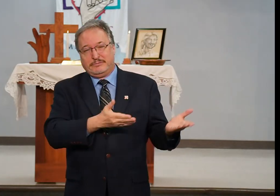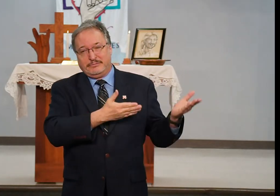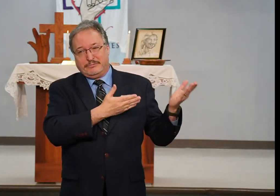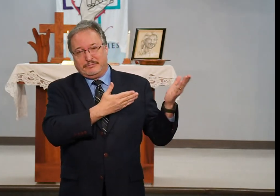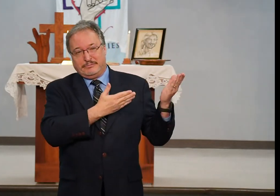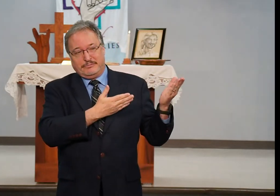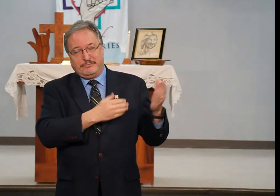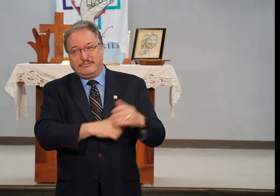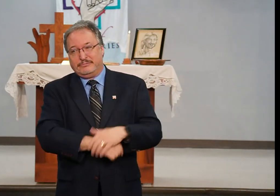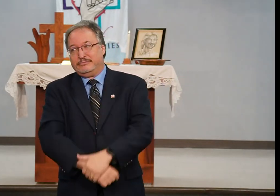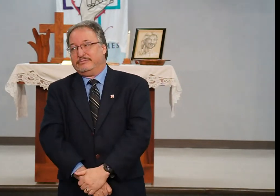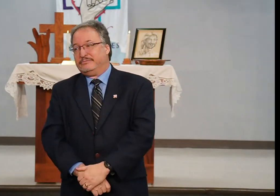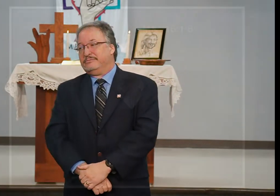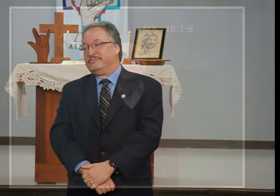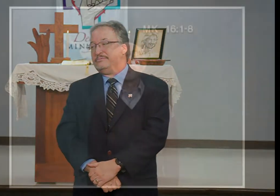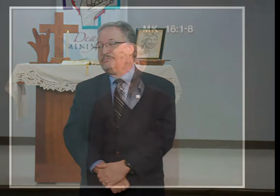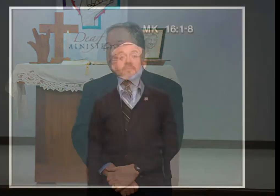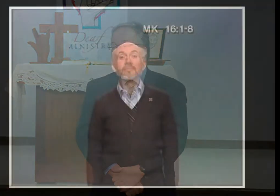I'd like to let you see what happened next.